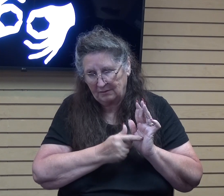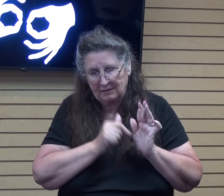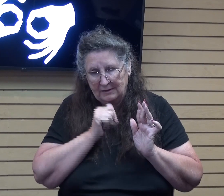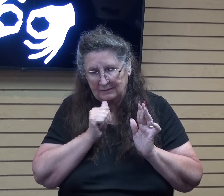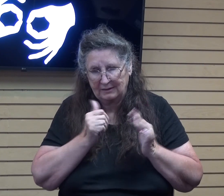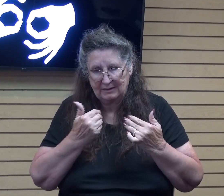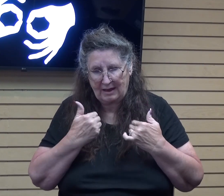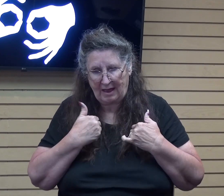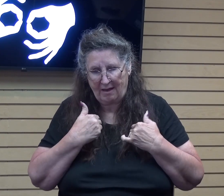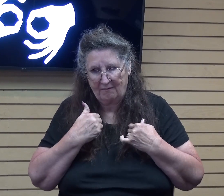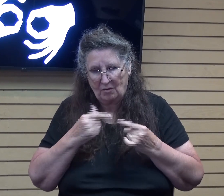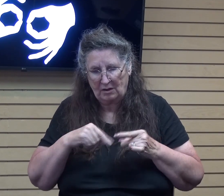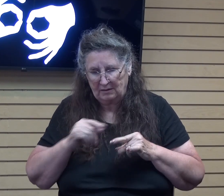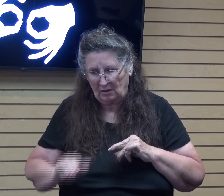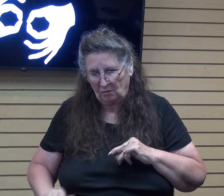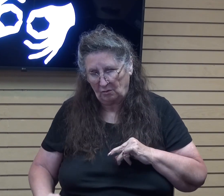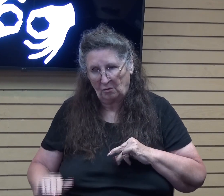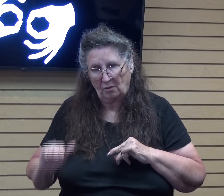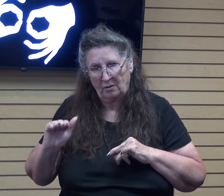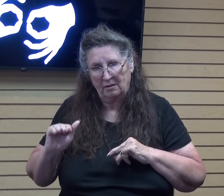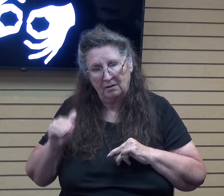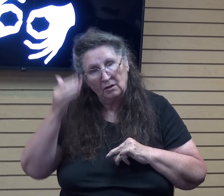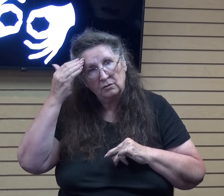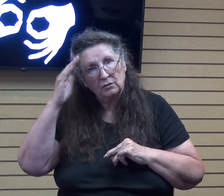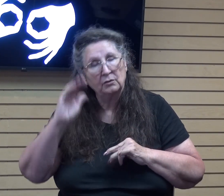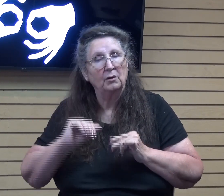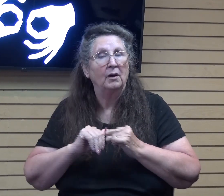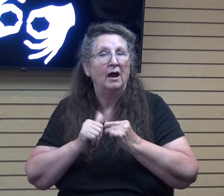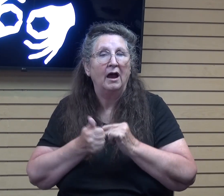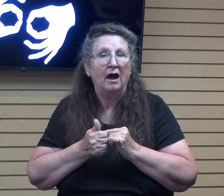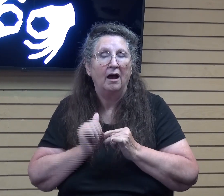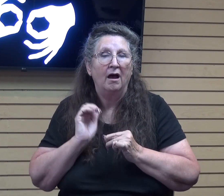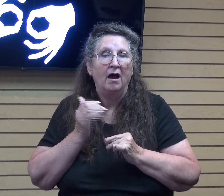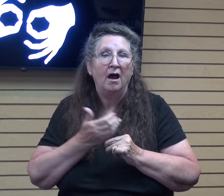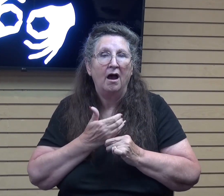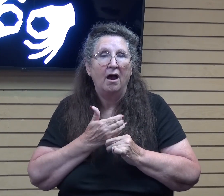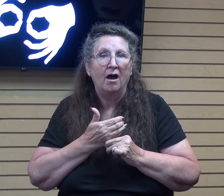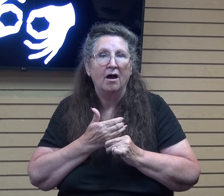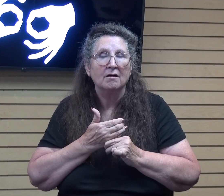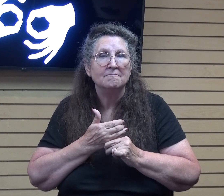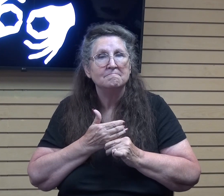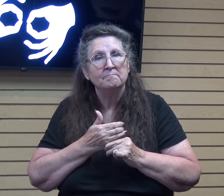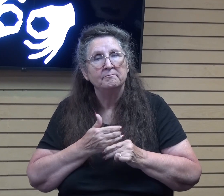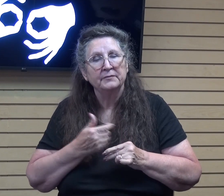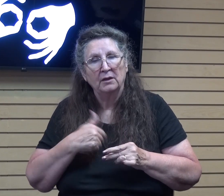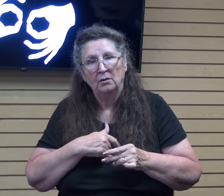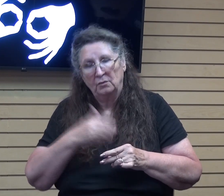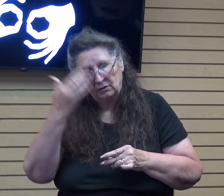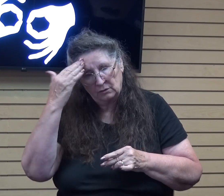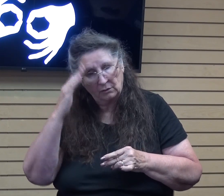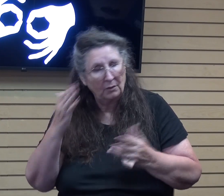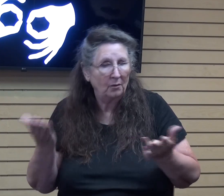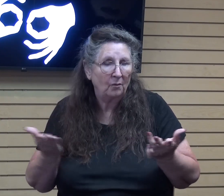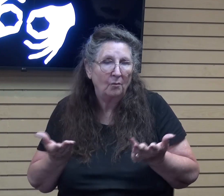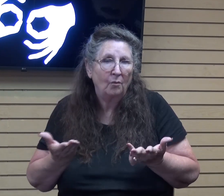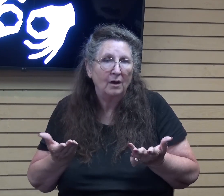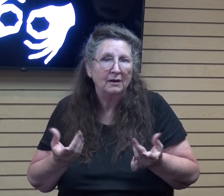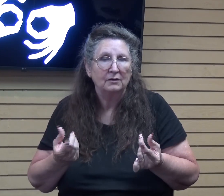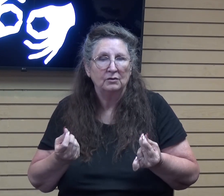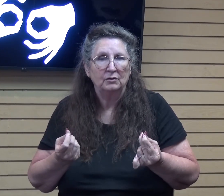were growing up. We don't know how or we don't know what to do when the child